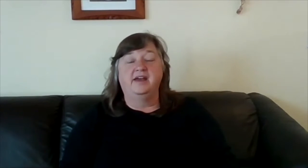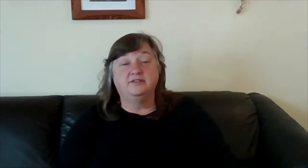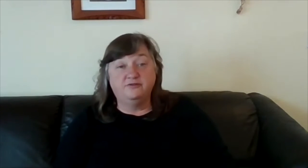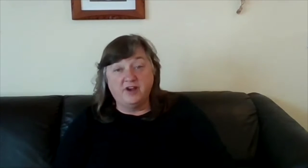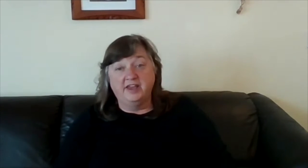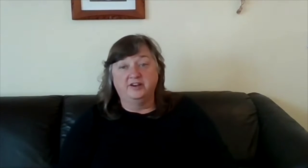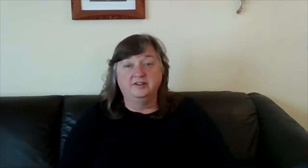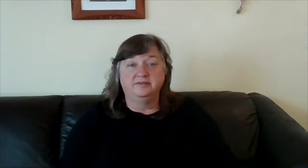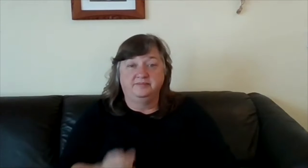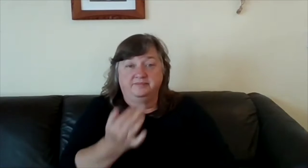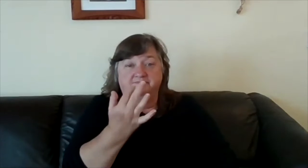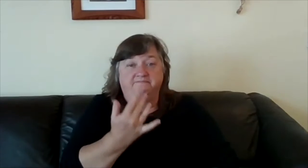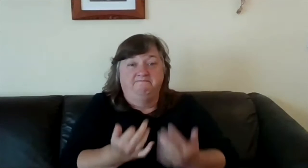And fire,